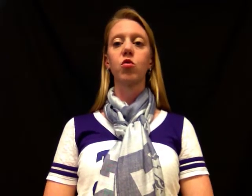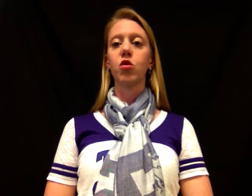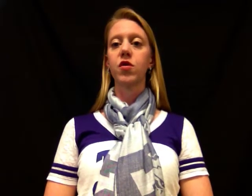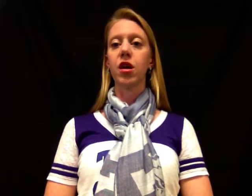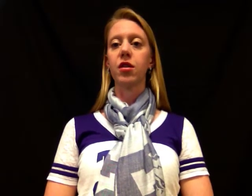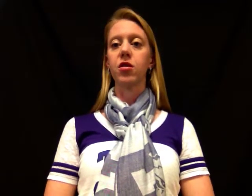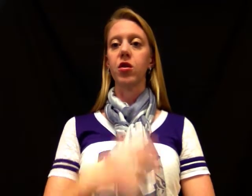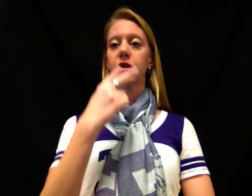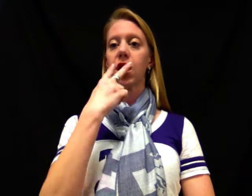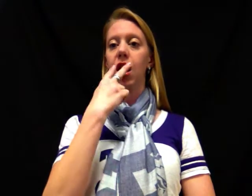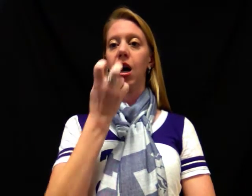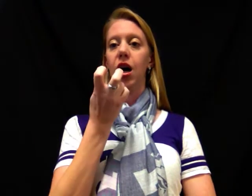Remove tonsils.